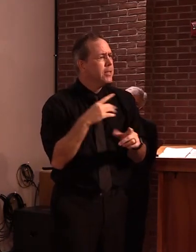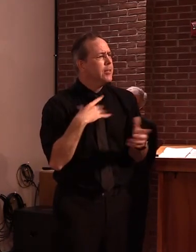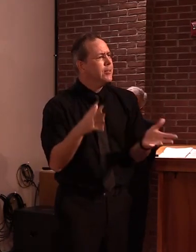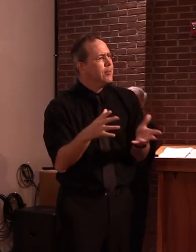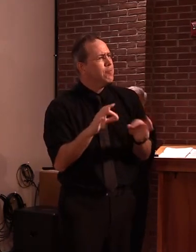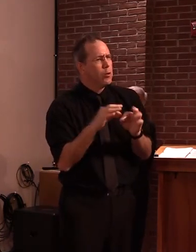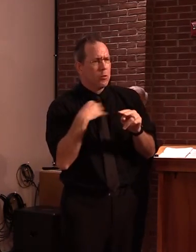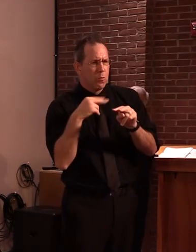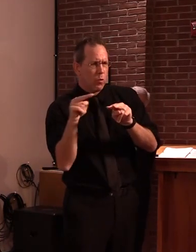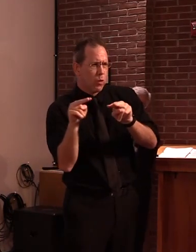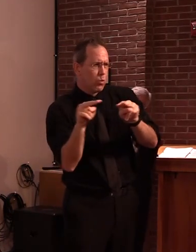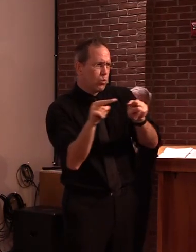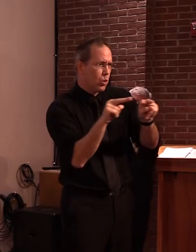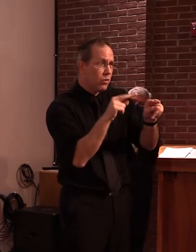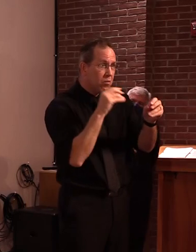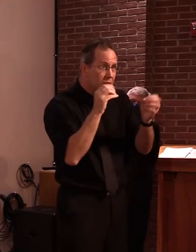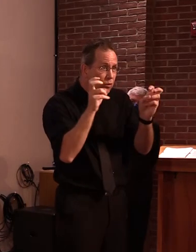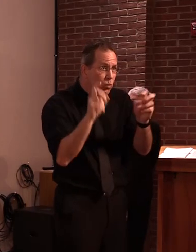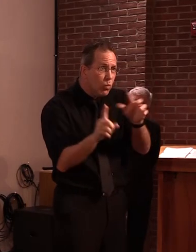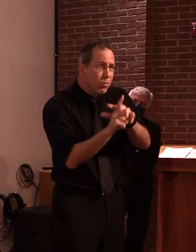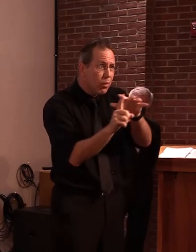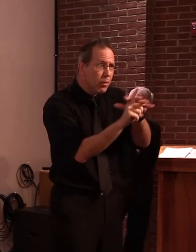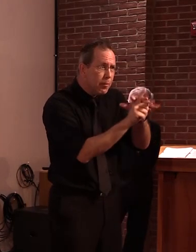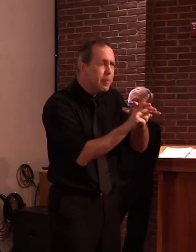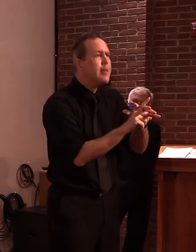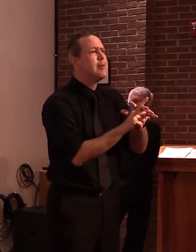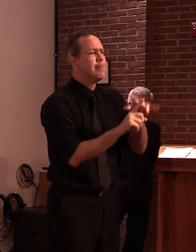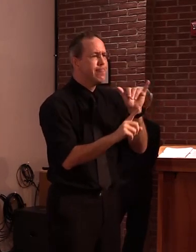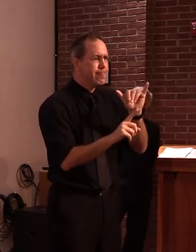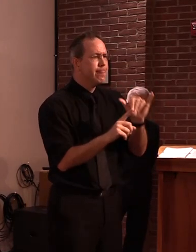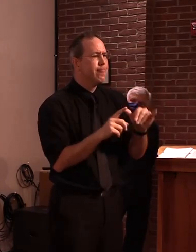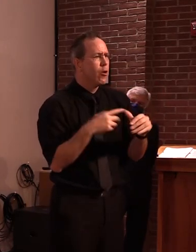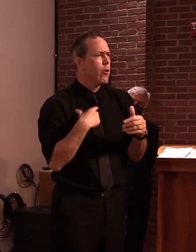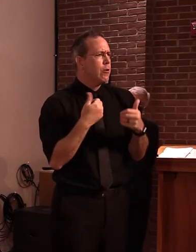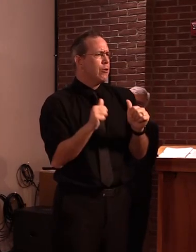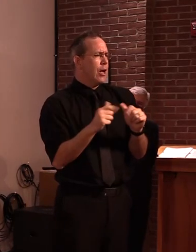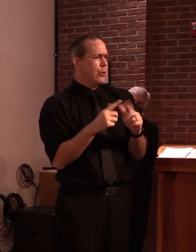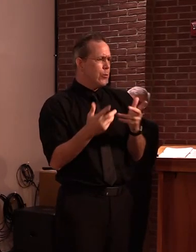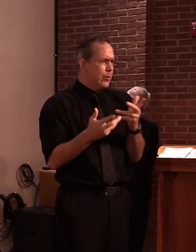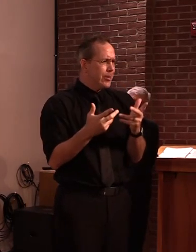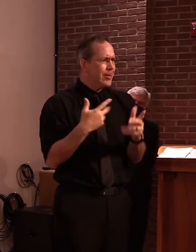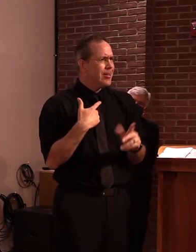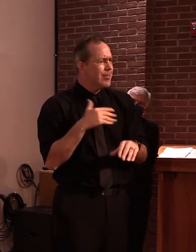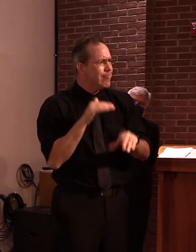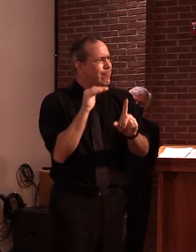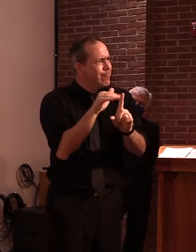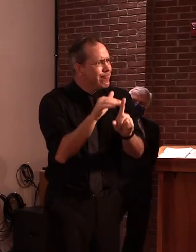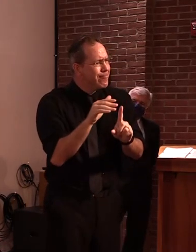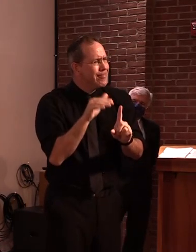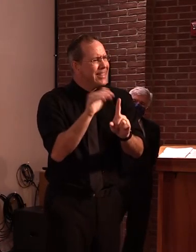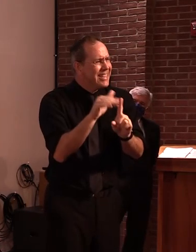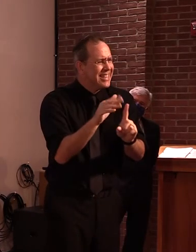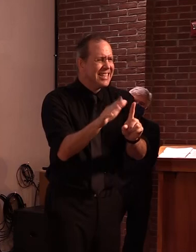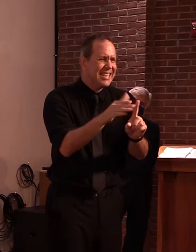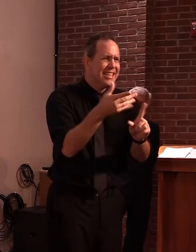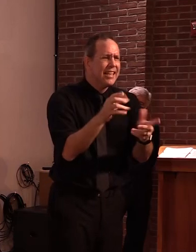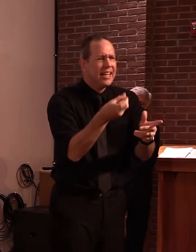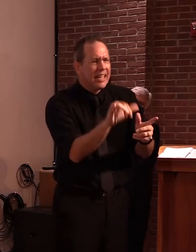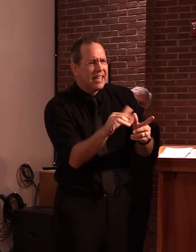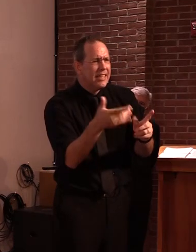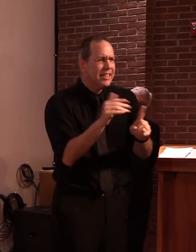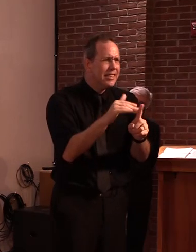and make sure that we're doing everything we can to provide for the needs of Vermonters. This program